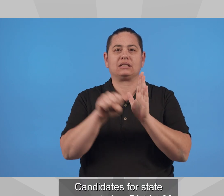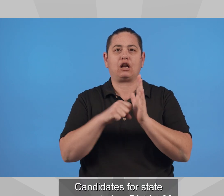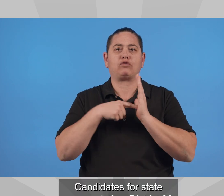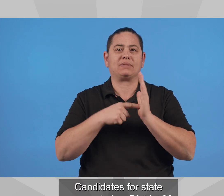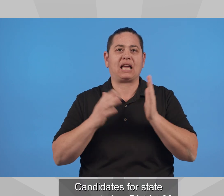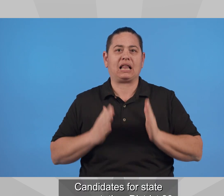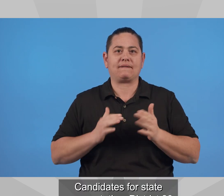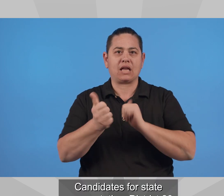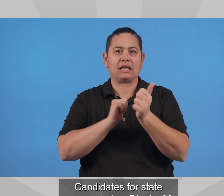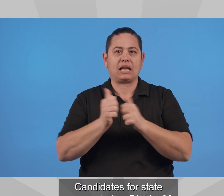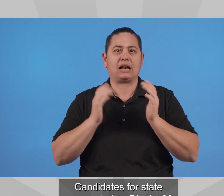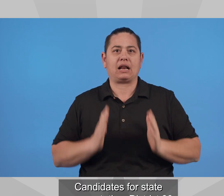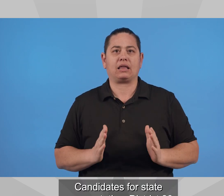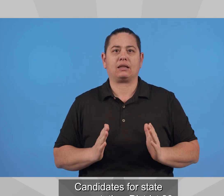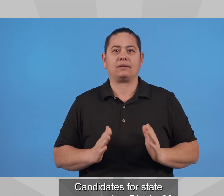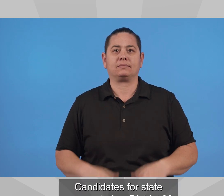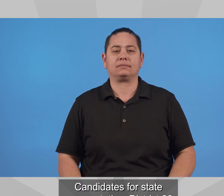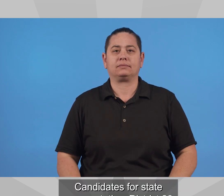Candidates for State Representative, District 30.